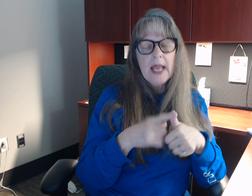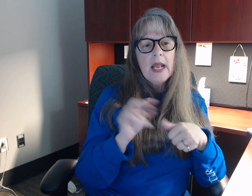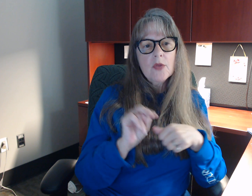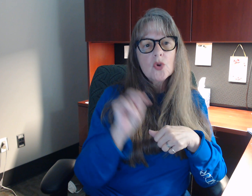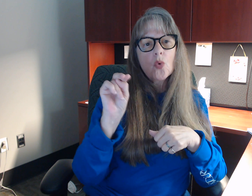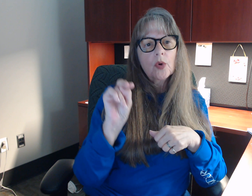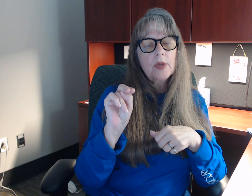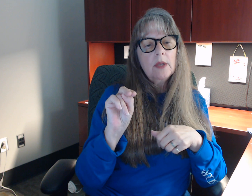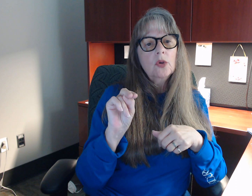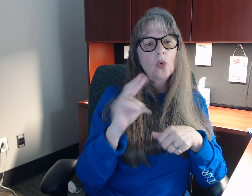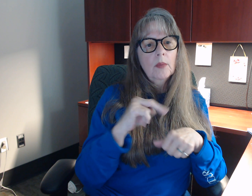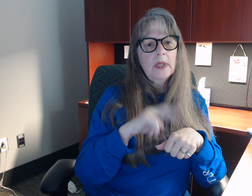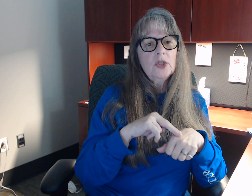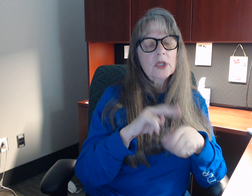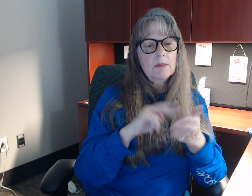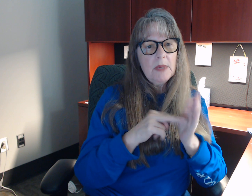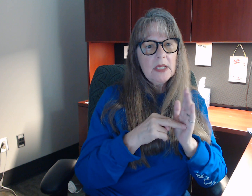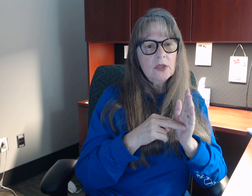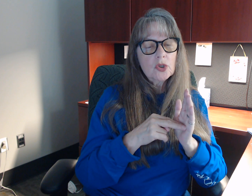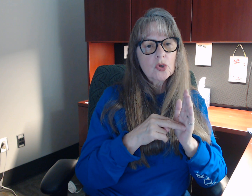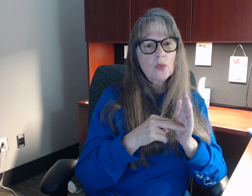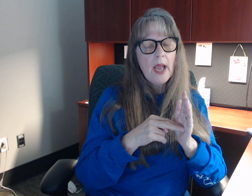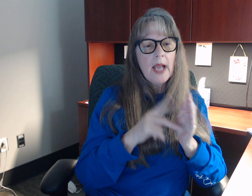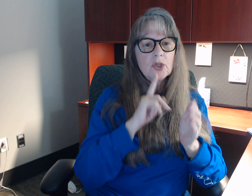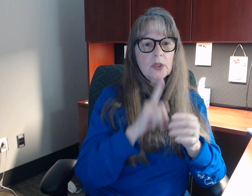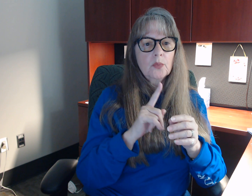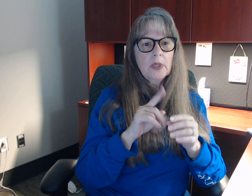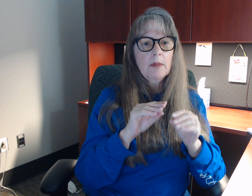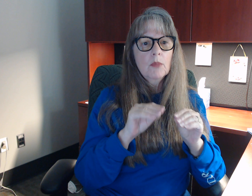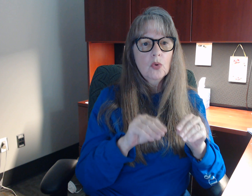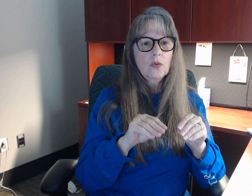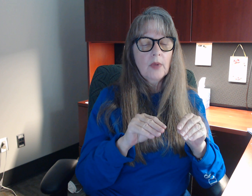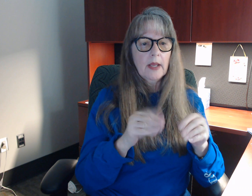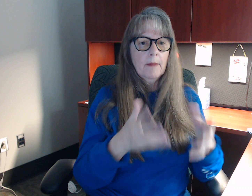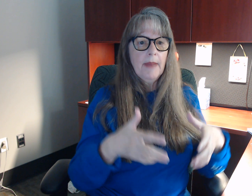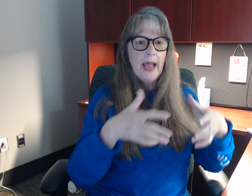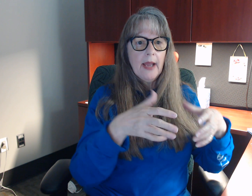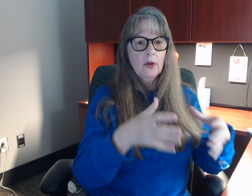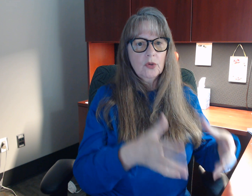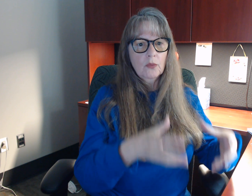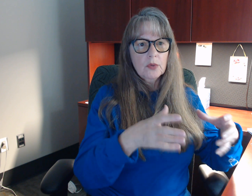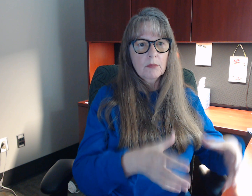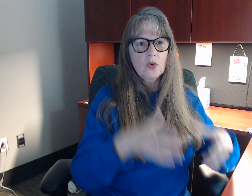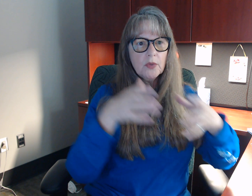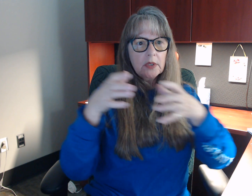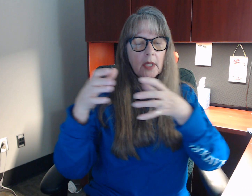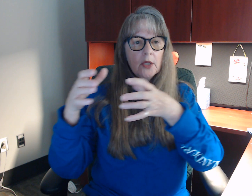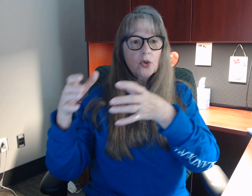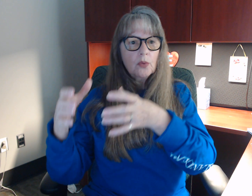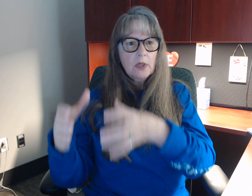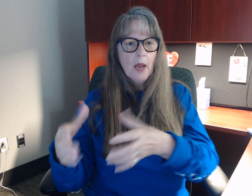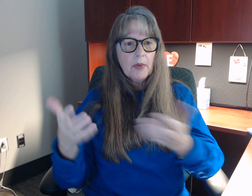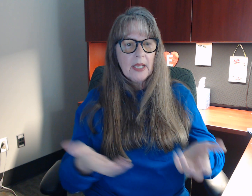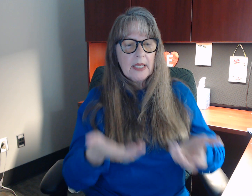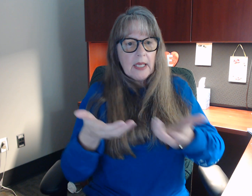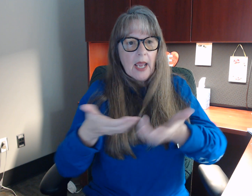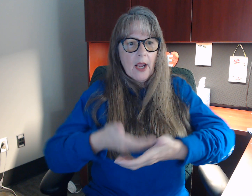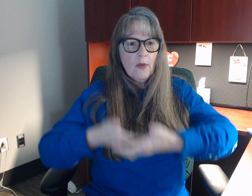the North, it normally just means to actually really move, like a bag, you know, to move it. I'm going to carry that